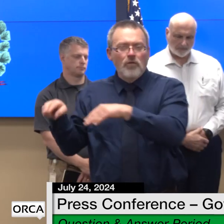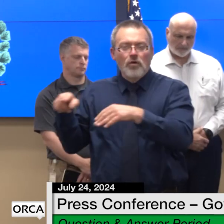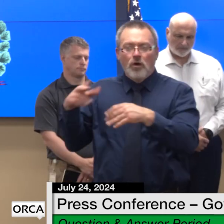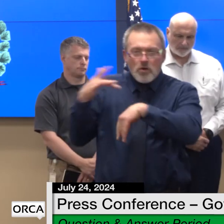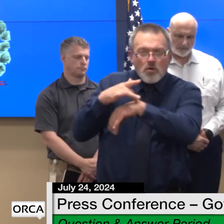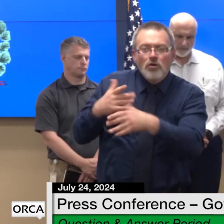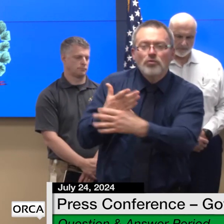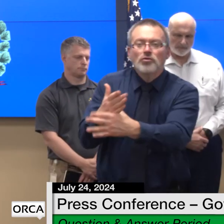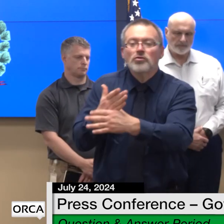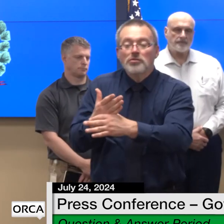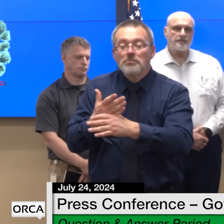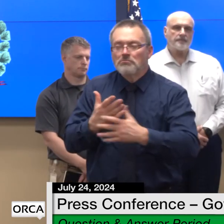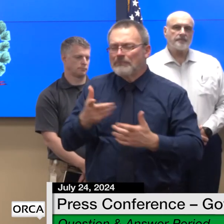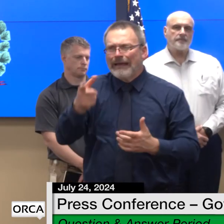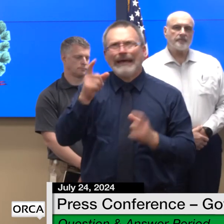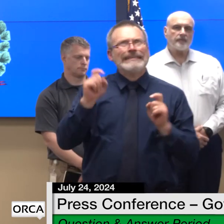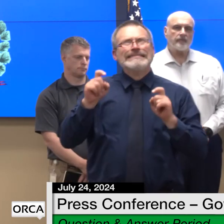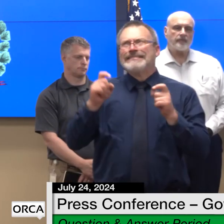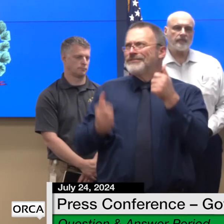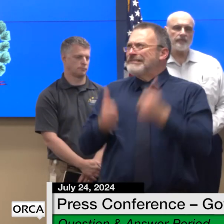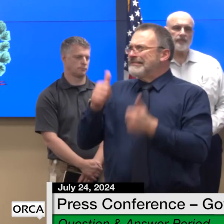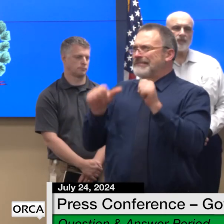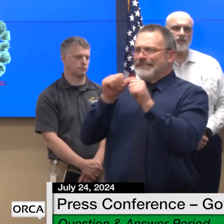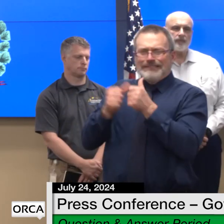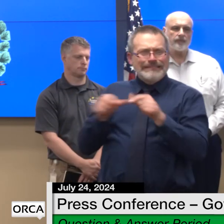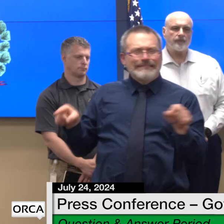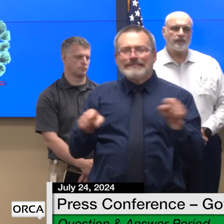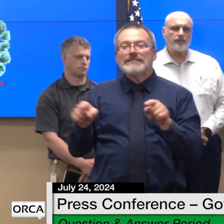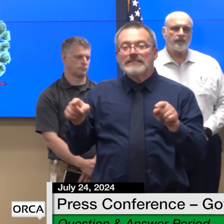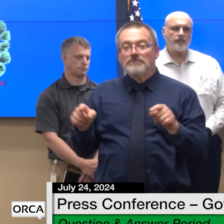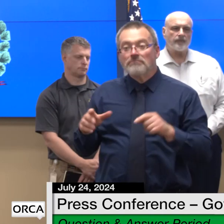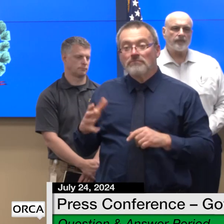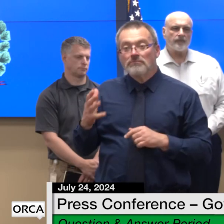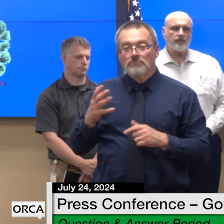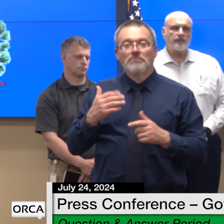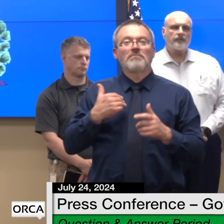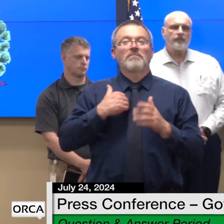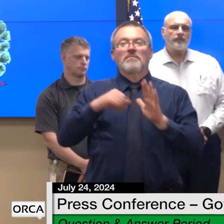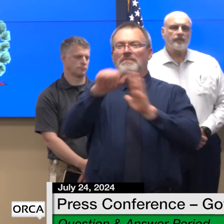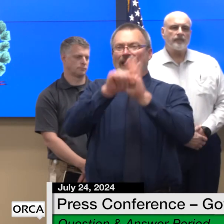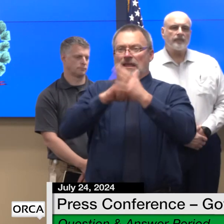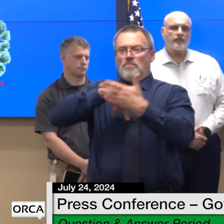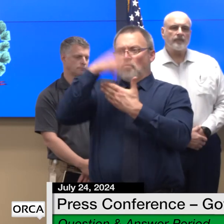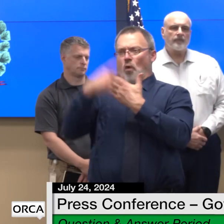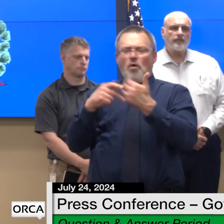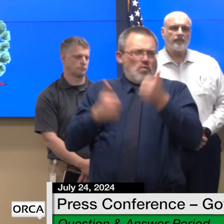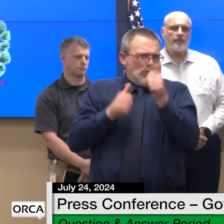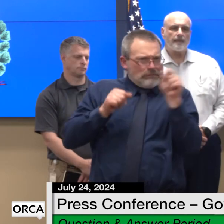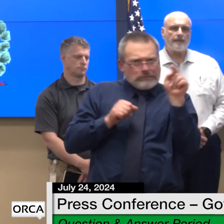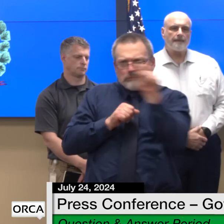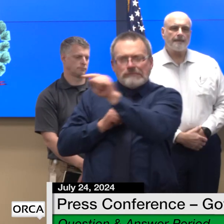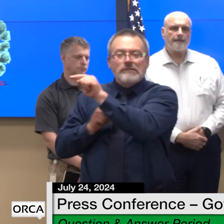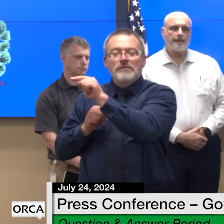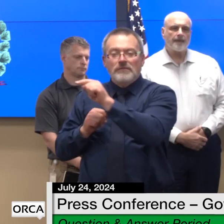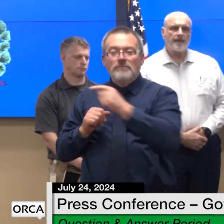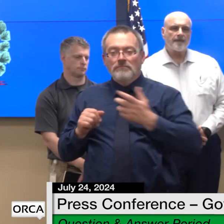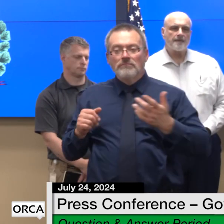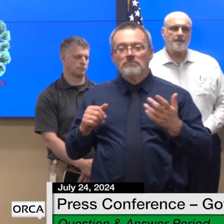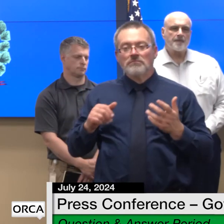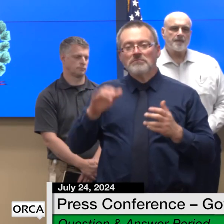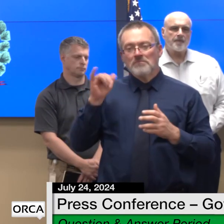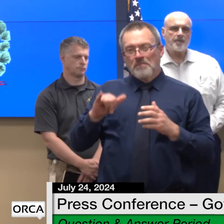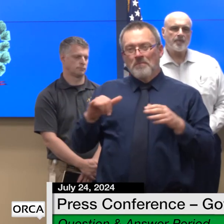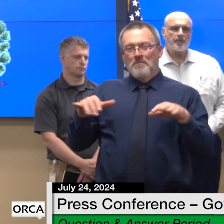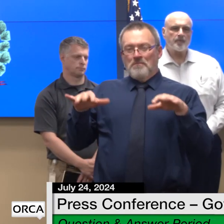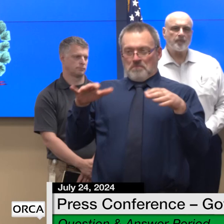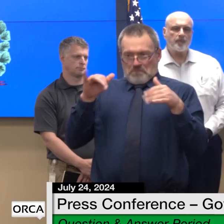might be able to assist them or to a state-run program that perhaps they're not enrolled in. So it's really meant to be a touch point for people to come and